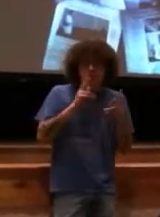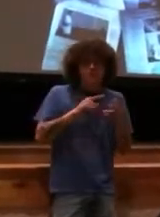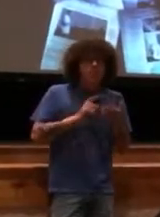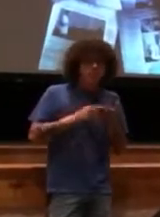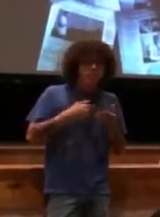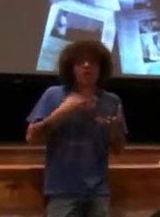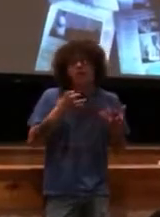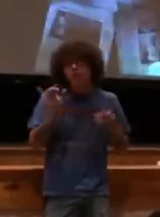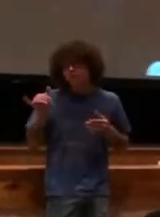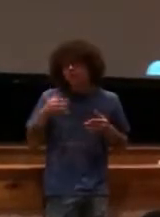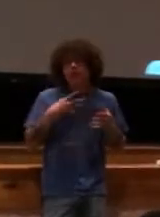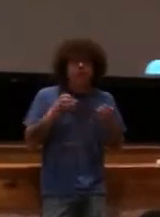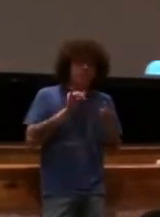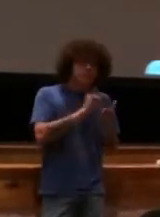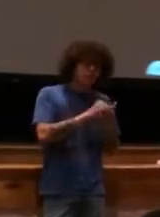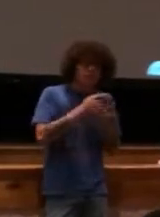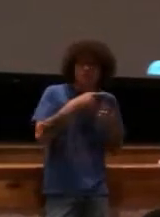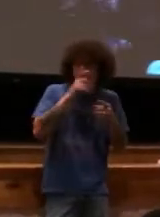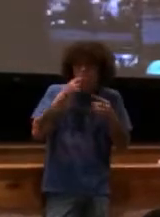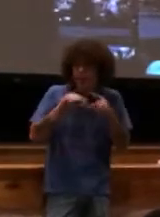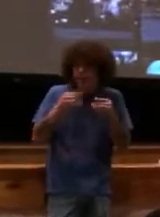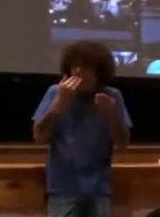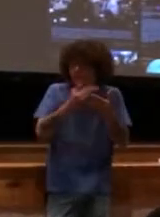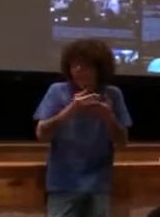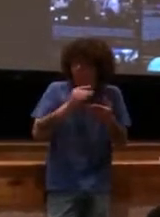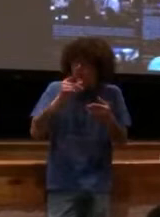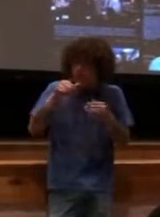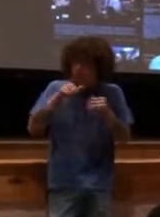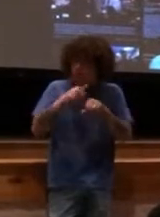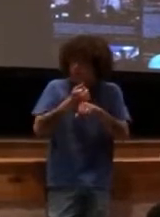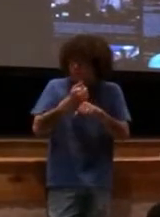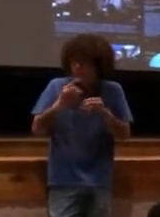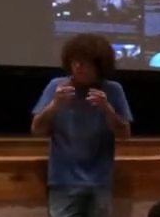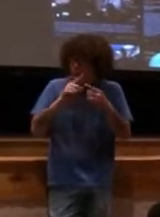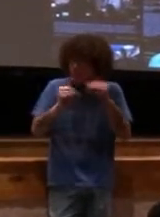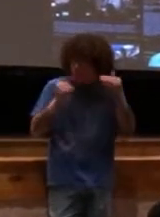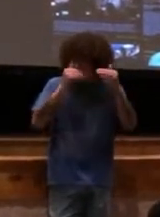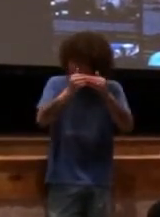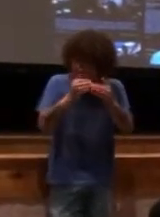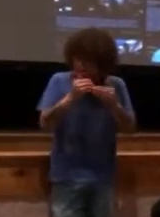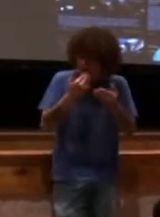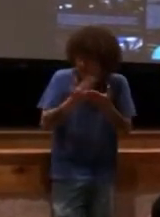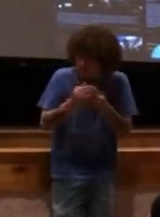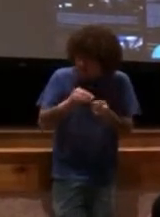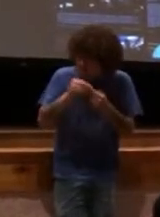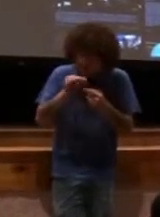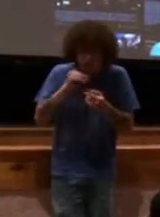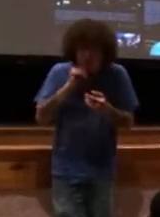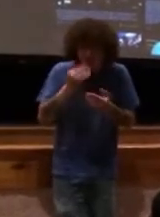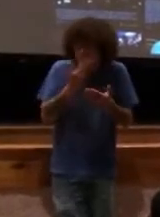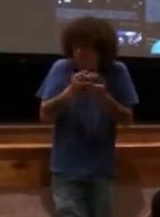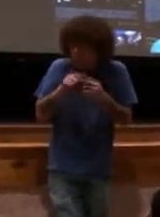but they never accomplish it because they have no way to get there. If you'll set ways to get there and be specific, even if you don't